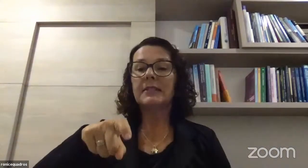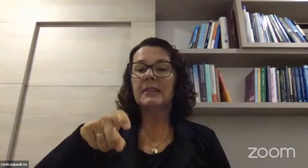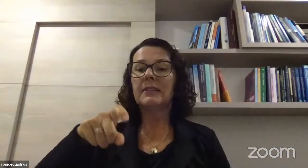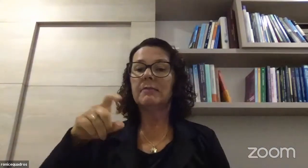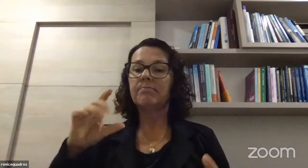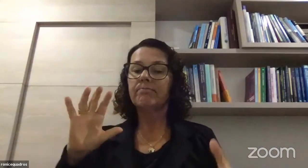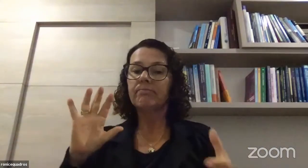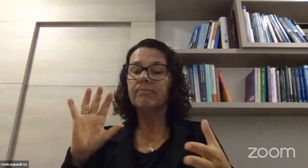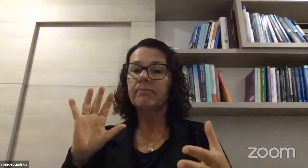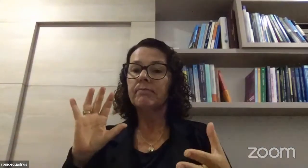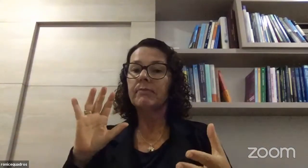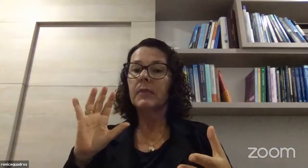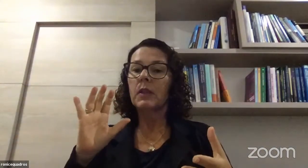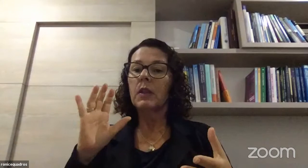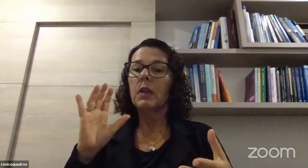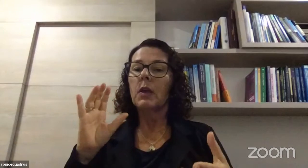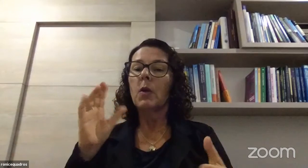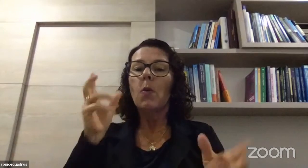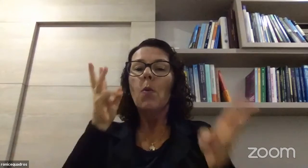we as researchers,